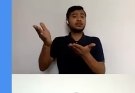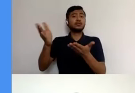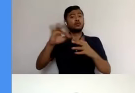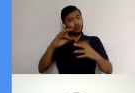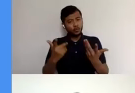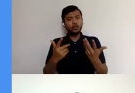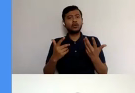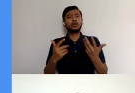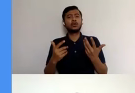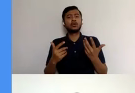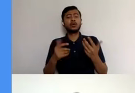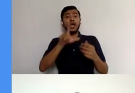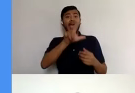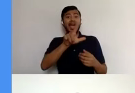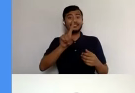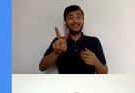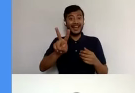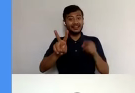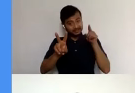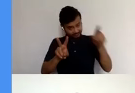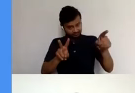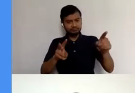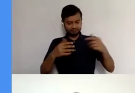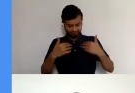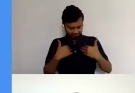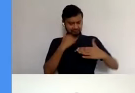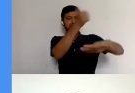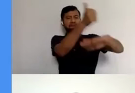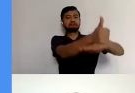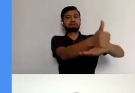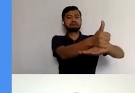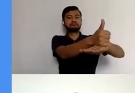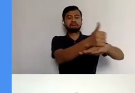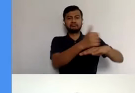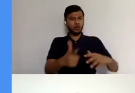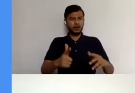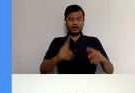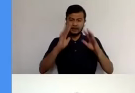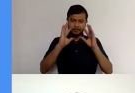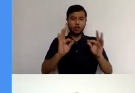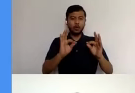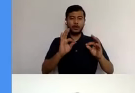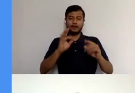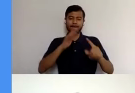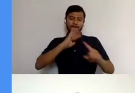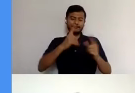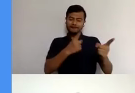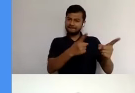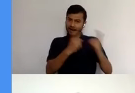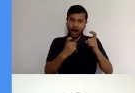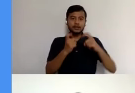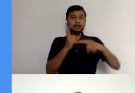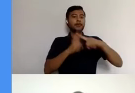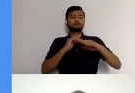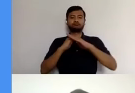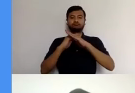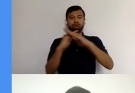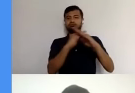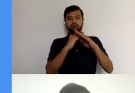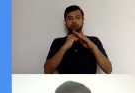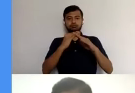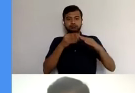Las Vegas. Again, the goal is that it be seamless and secure. We have also built our own platform that sits in